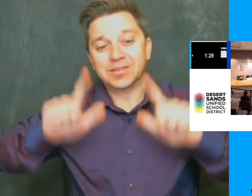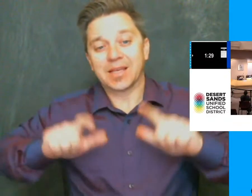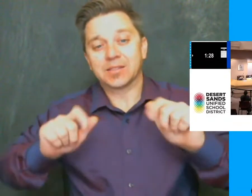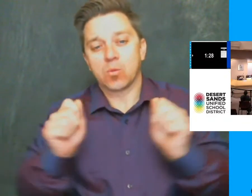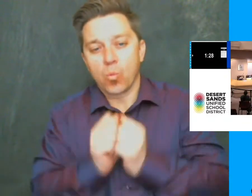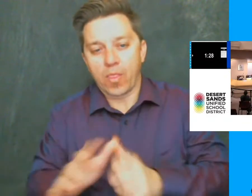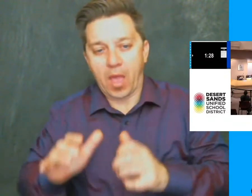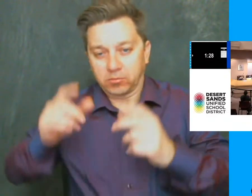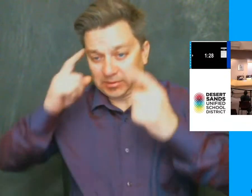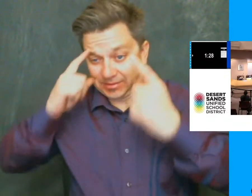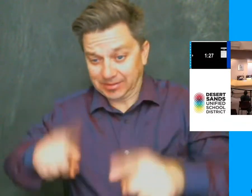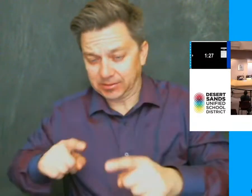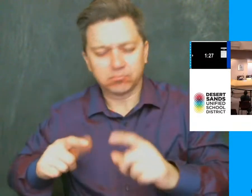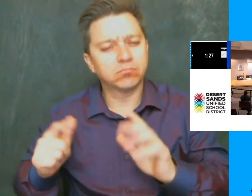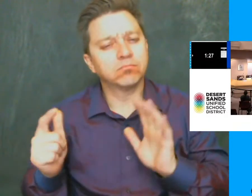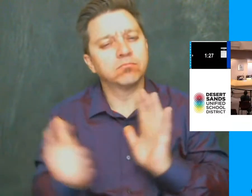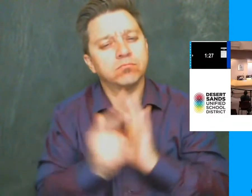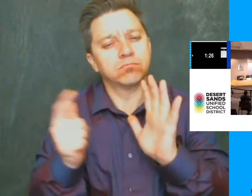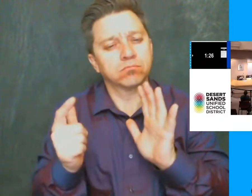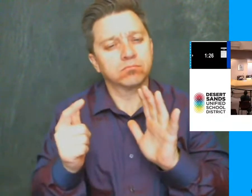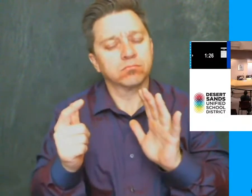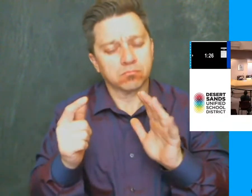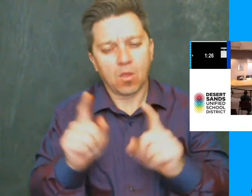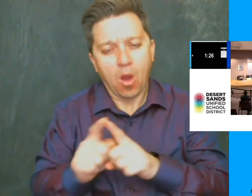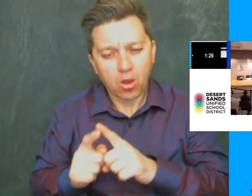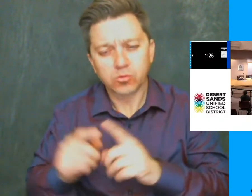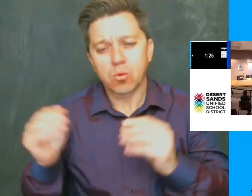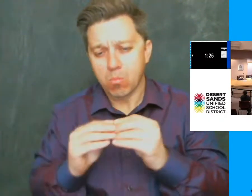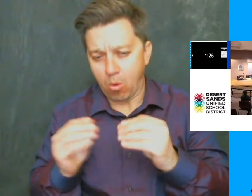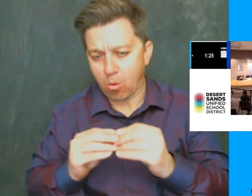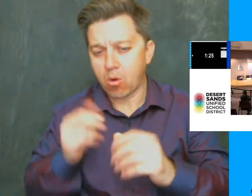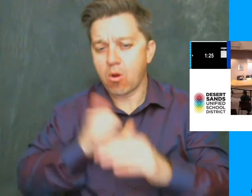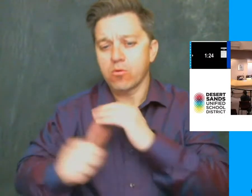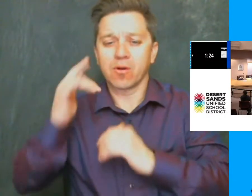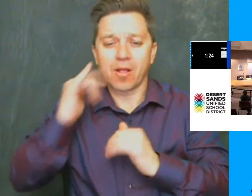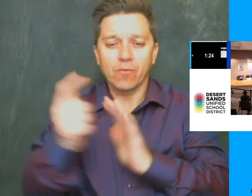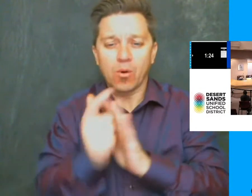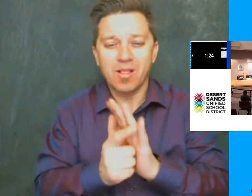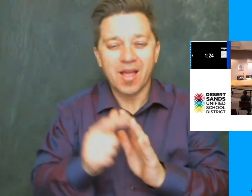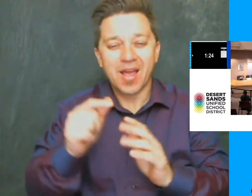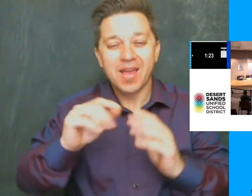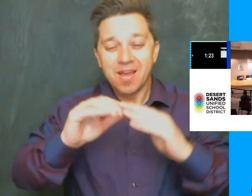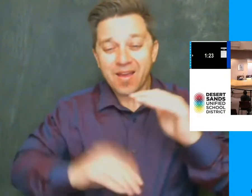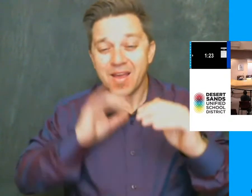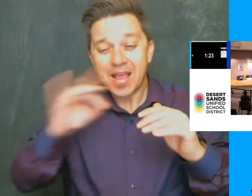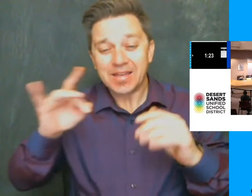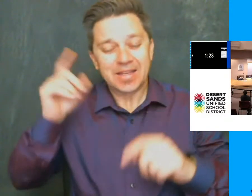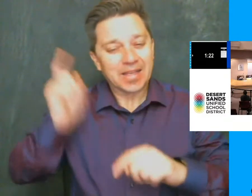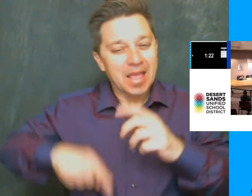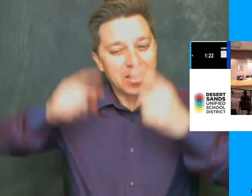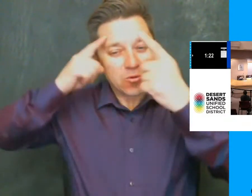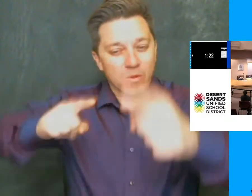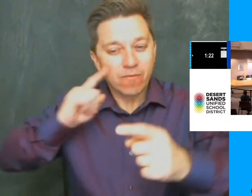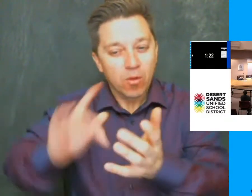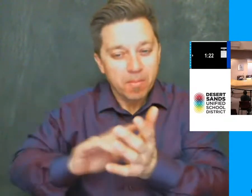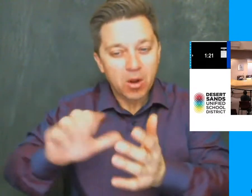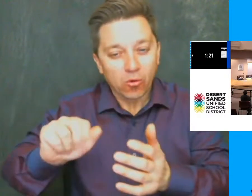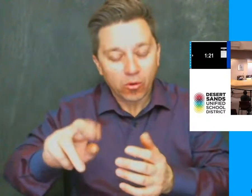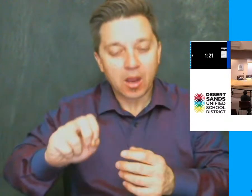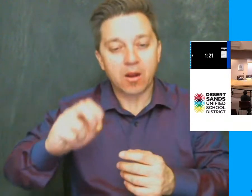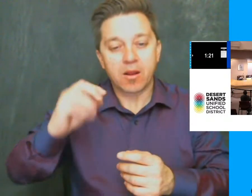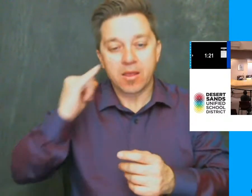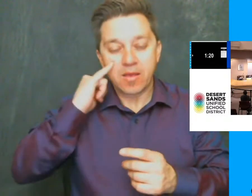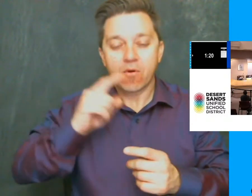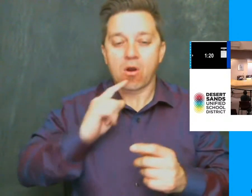consent is illegal. Further, under California law, a minor cannot consent to their medical care unless they're essentially